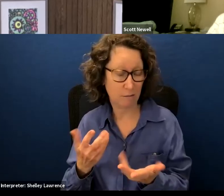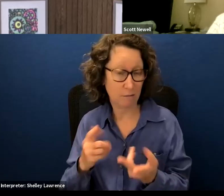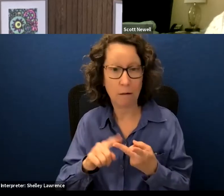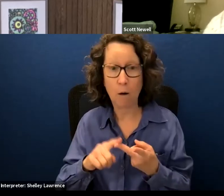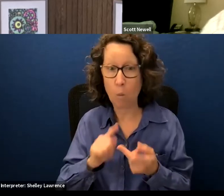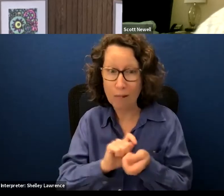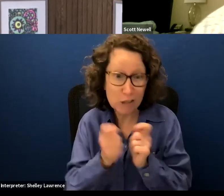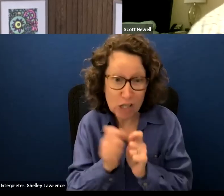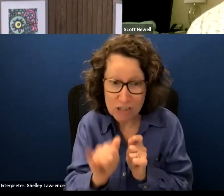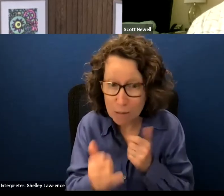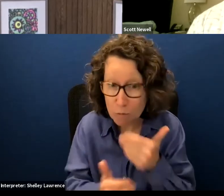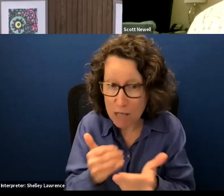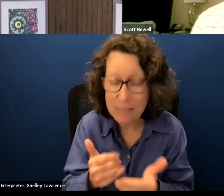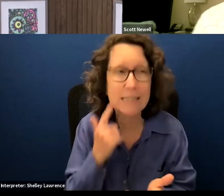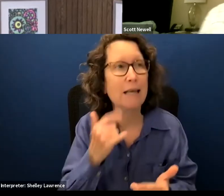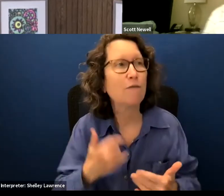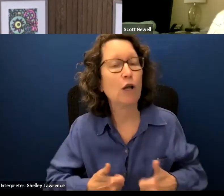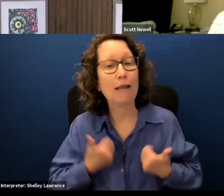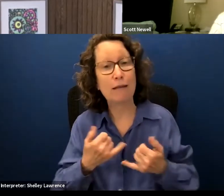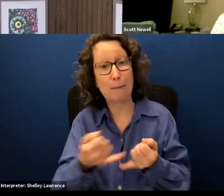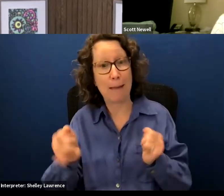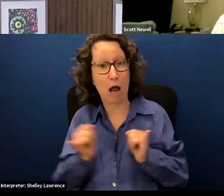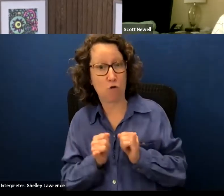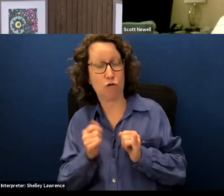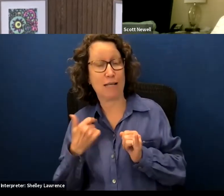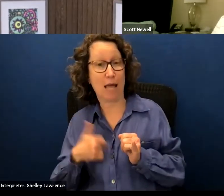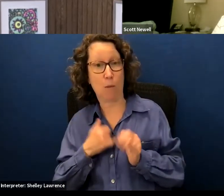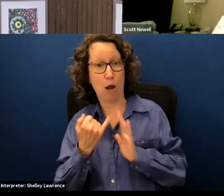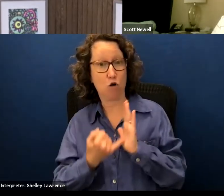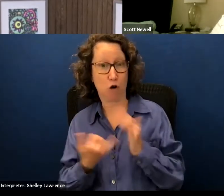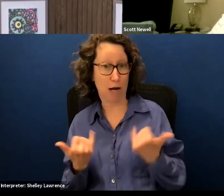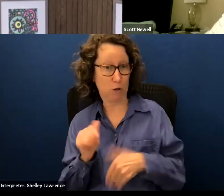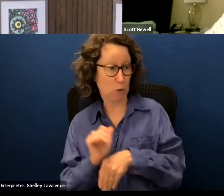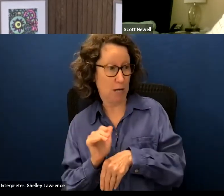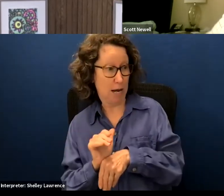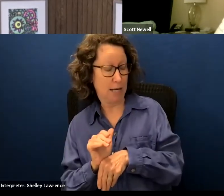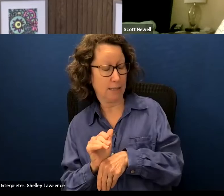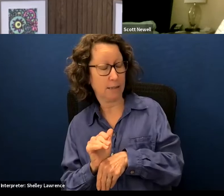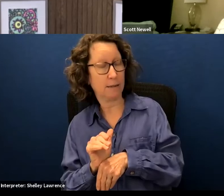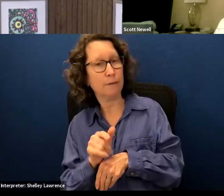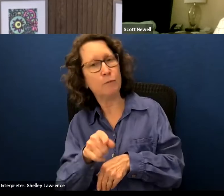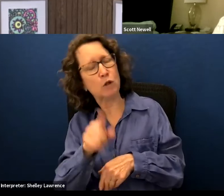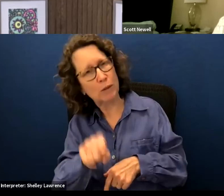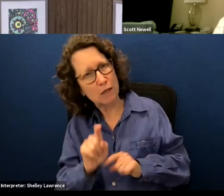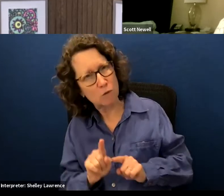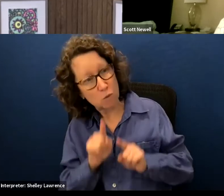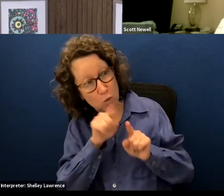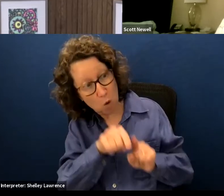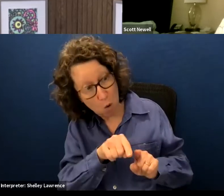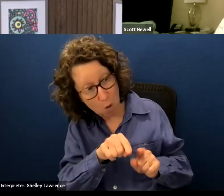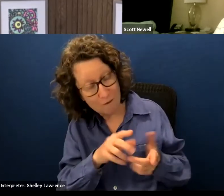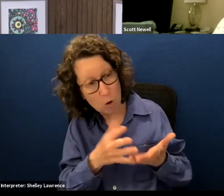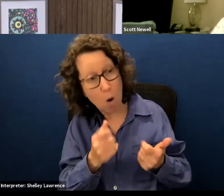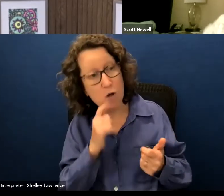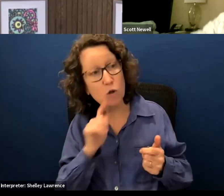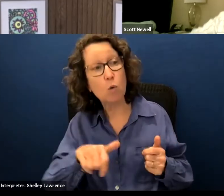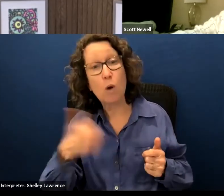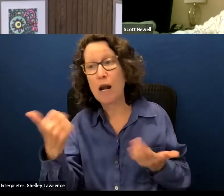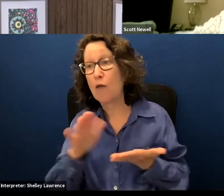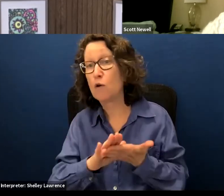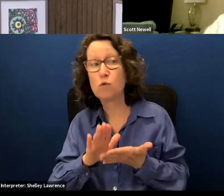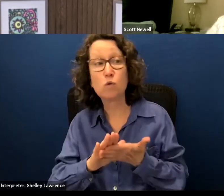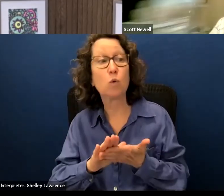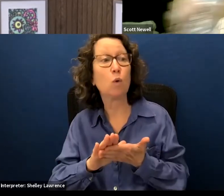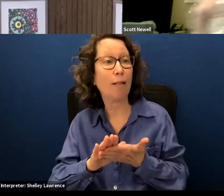change that? So if you're living in the boundaries that we are drawing tonight, and you need to go in there, if you need to go to a